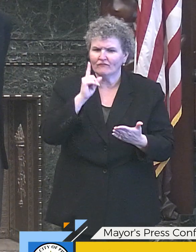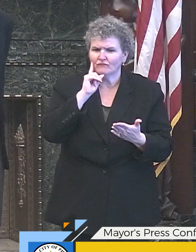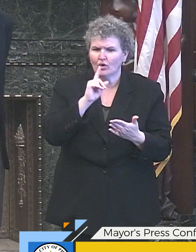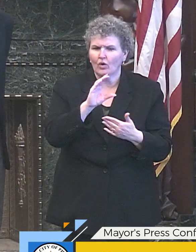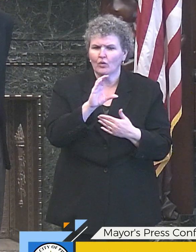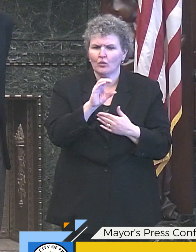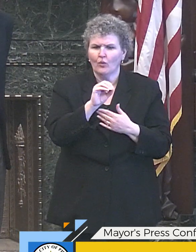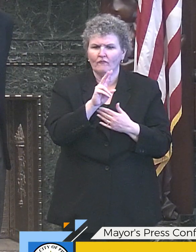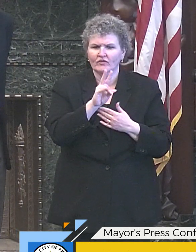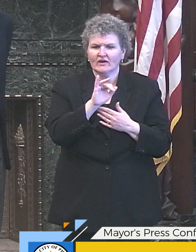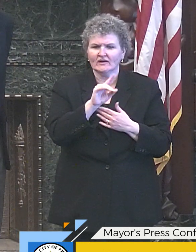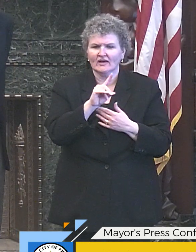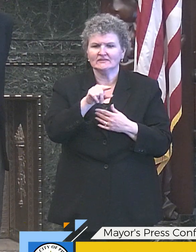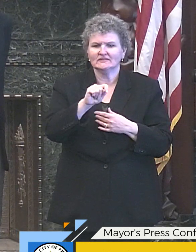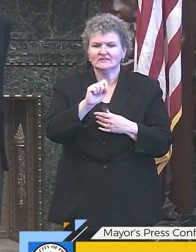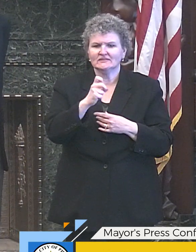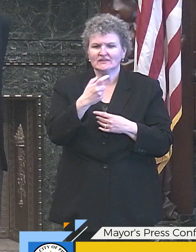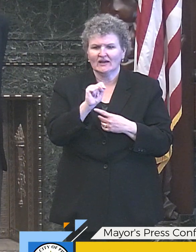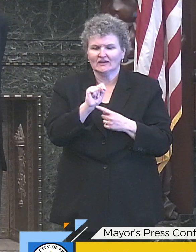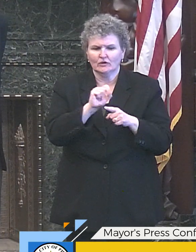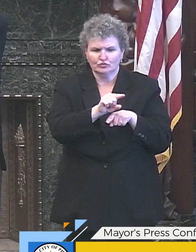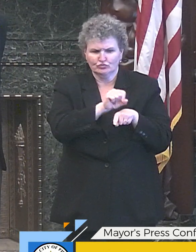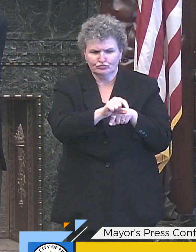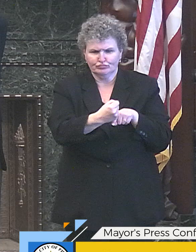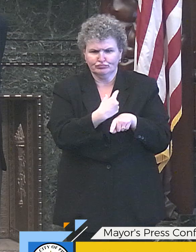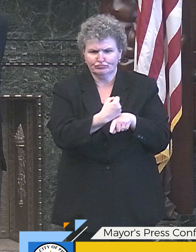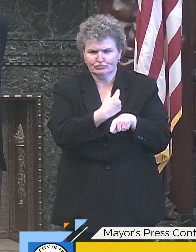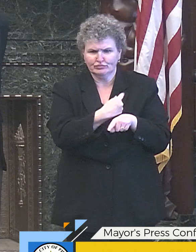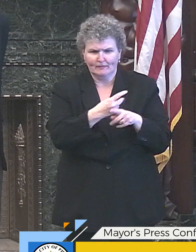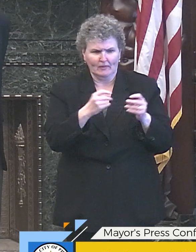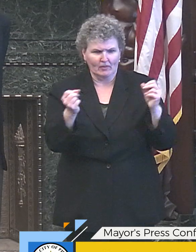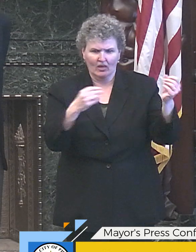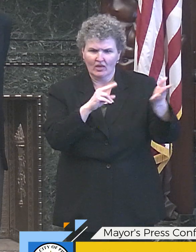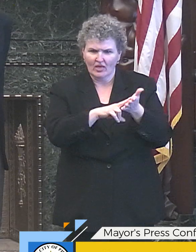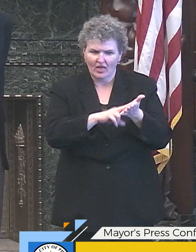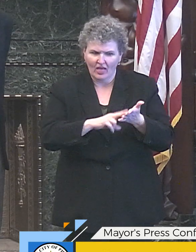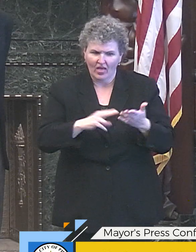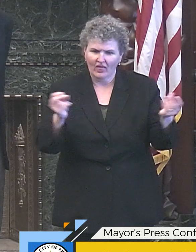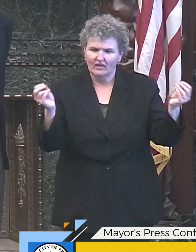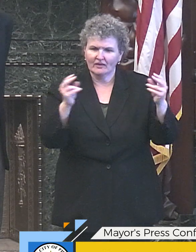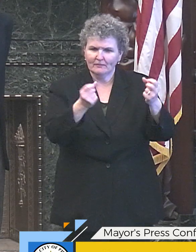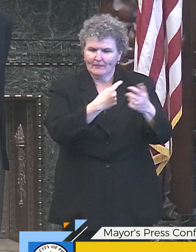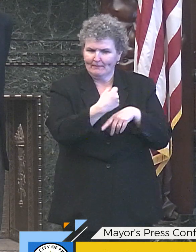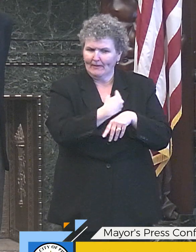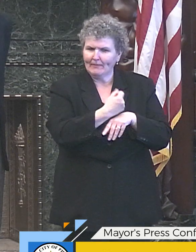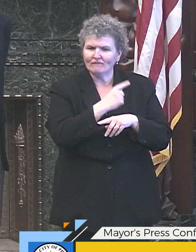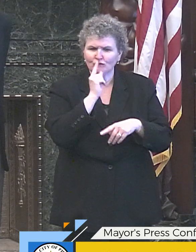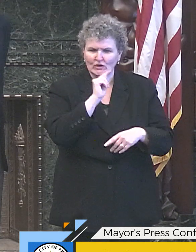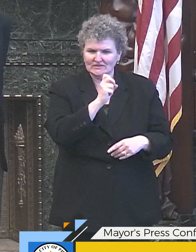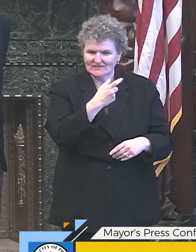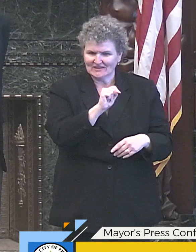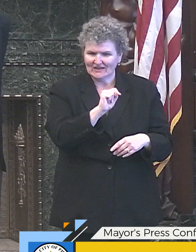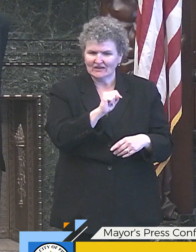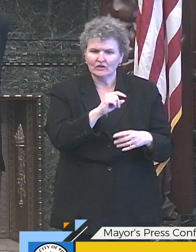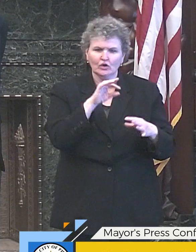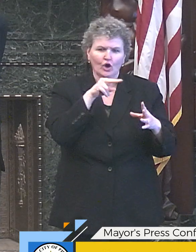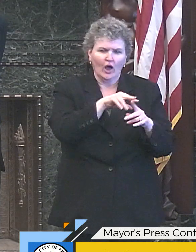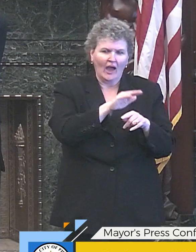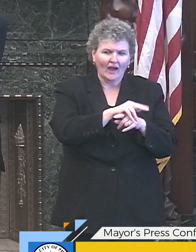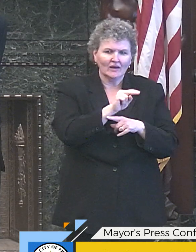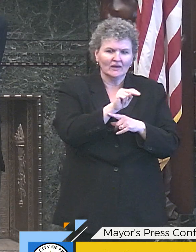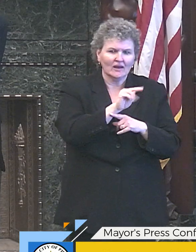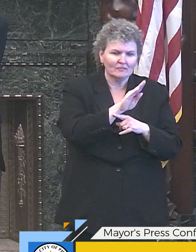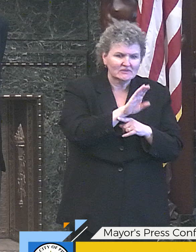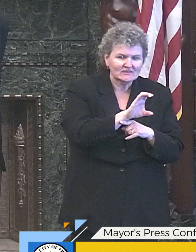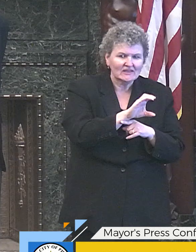alert. We want more people to sign up, so please push that out to all your stations and news outlets. To